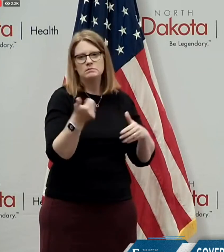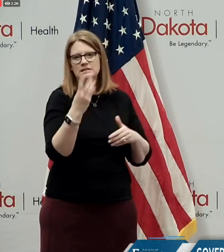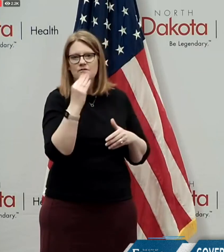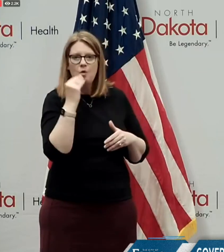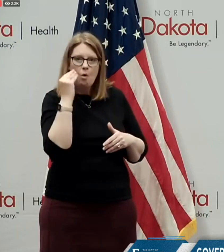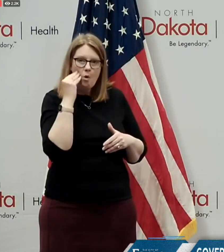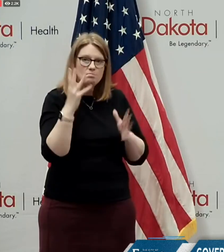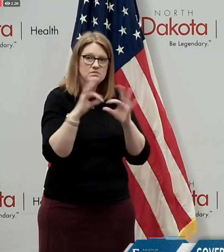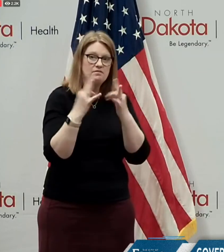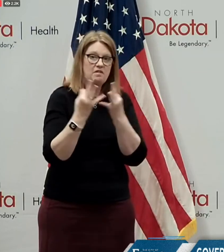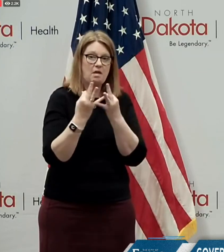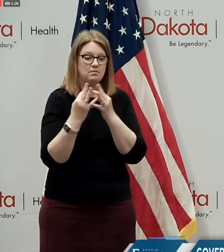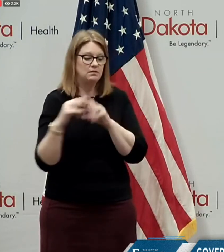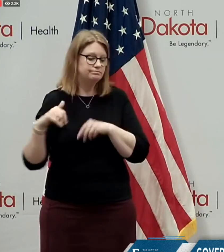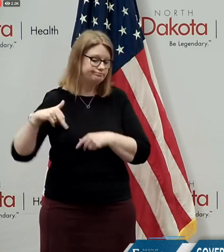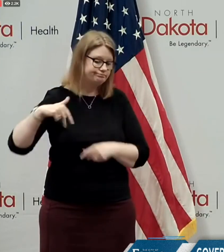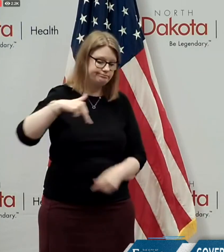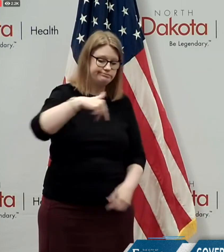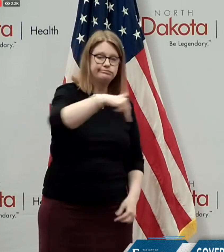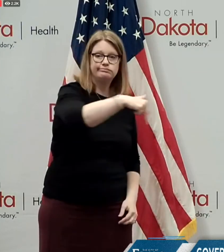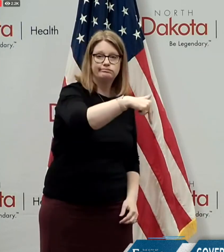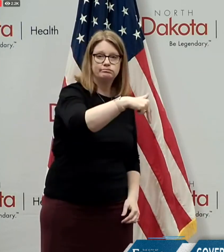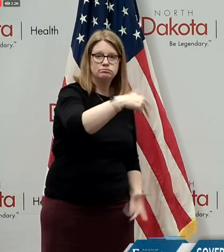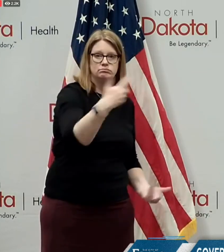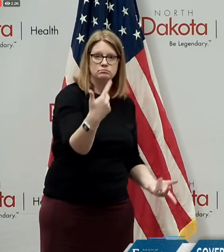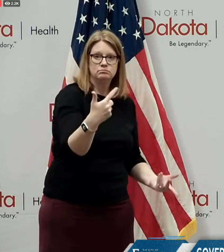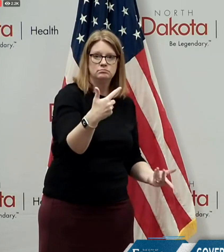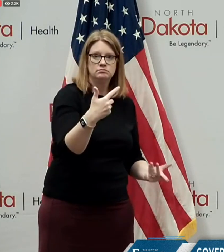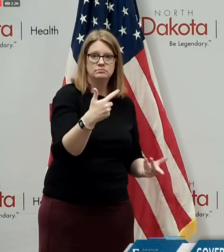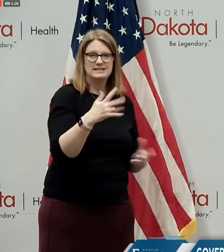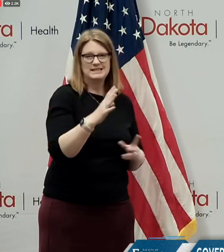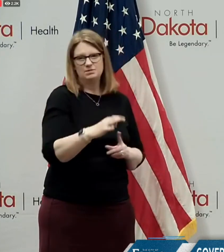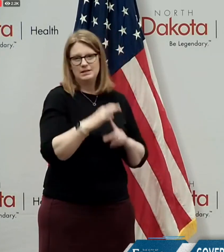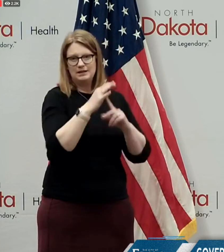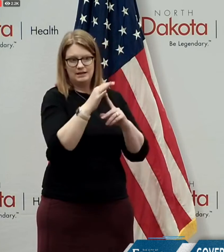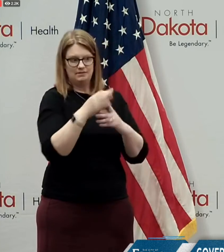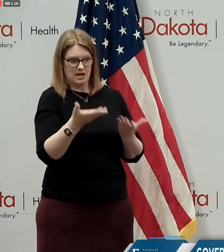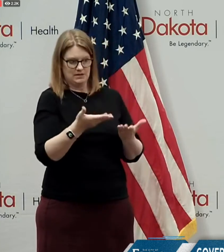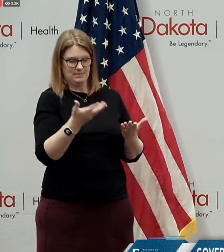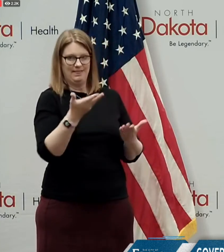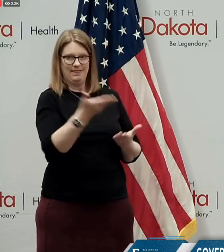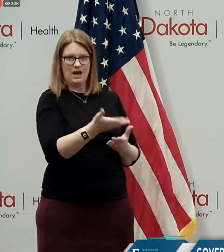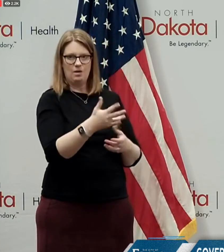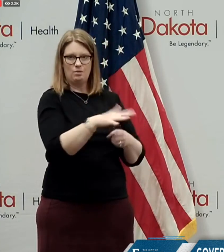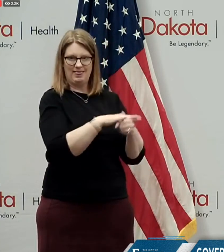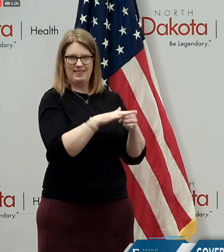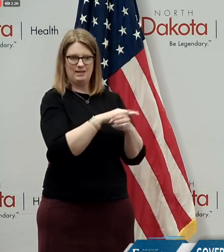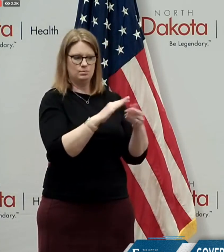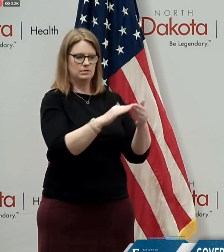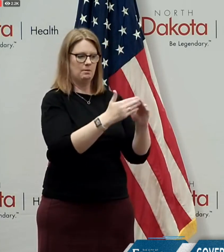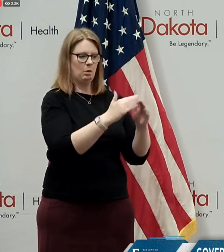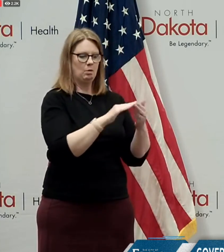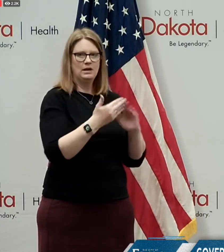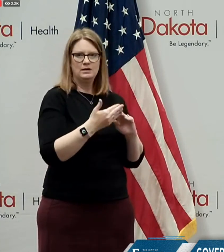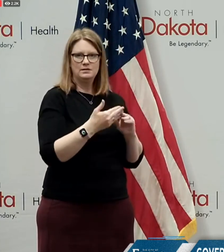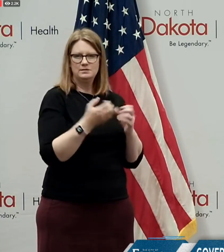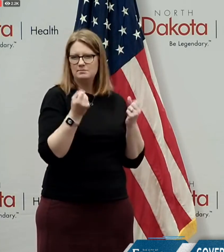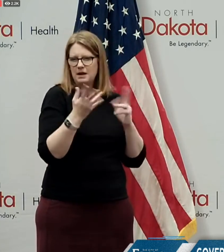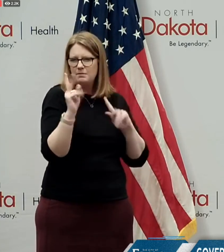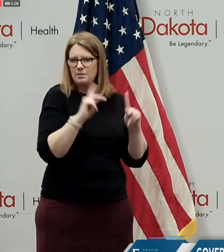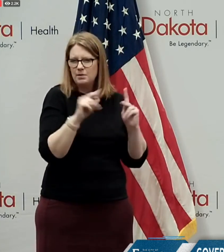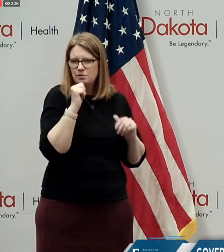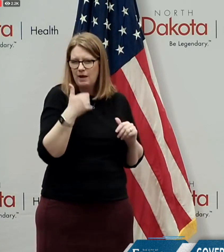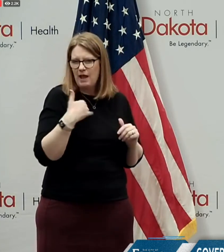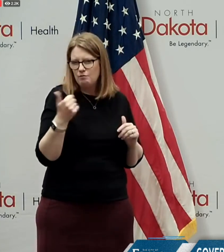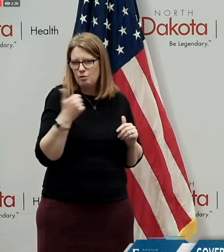people, families walk up to the testing sites. So that makes it unique for us to be right there within those communities because a lot of people don't have that